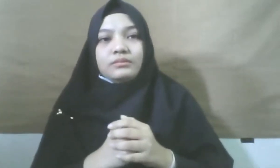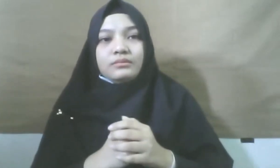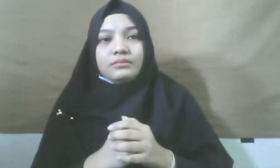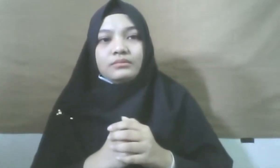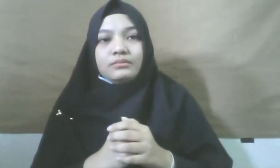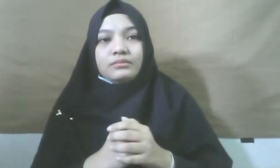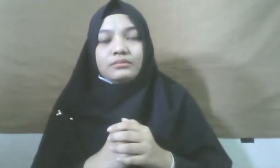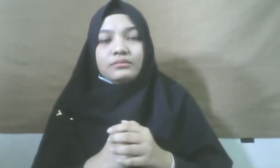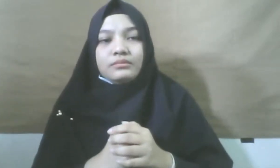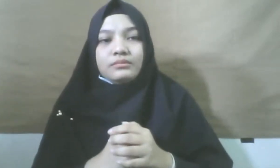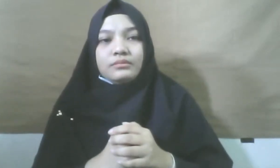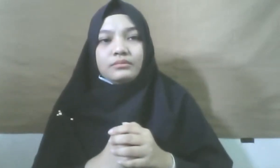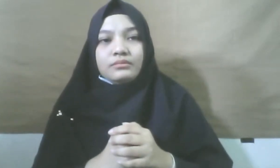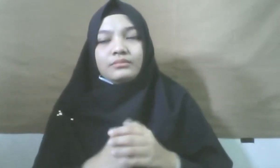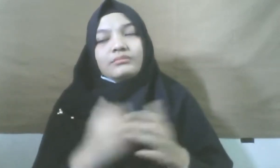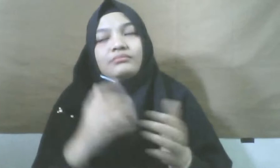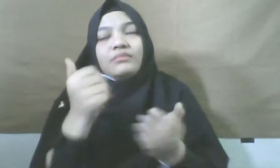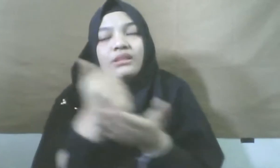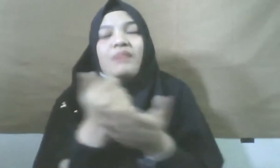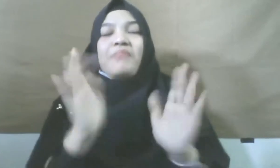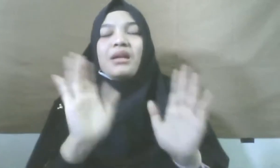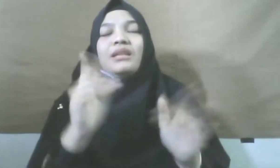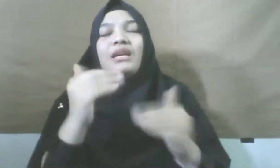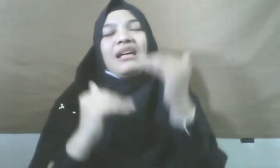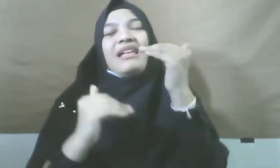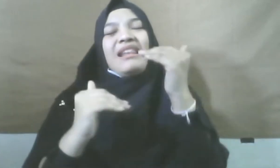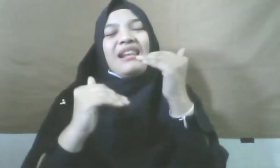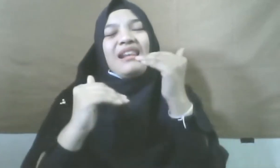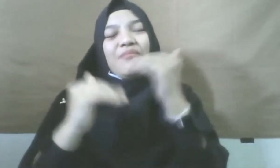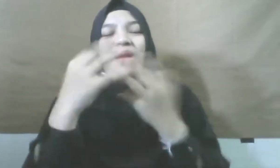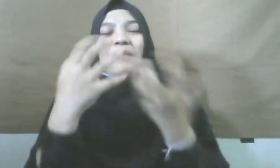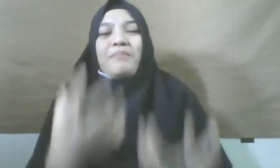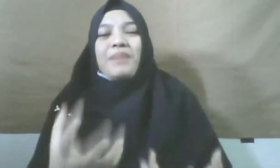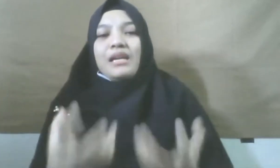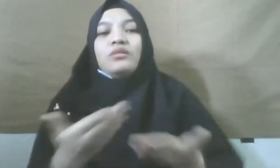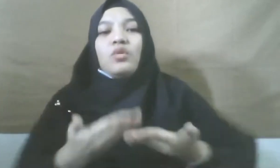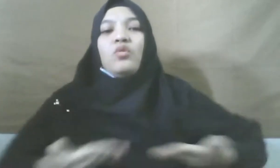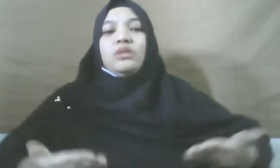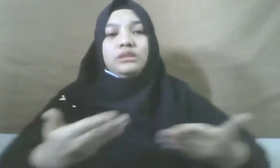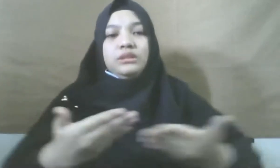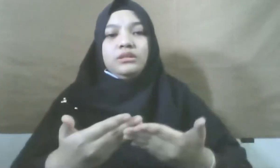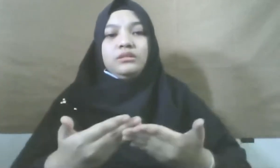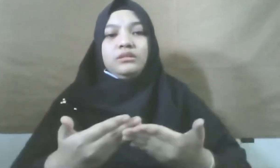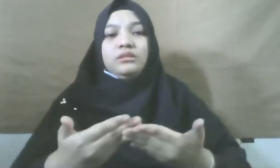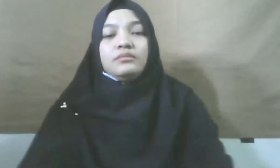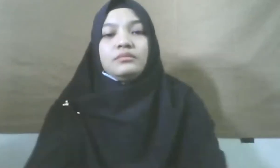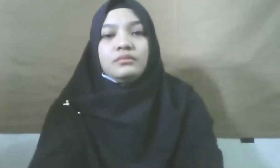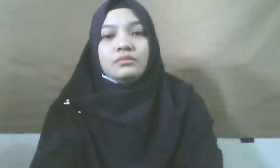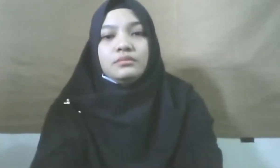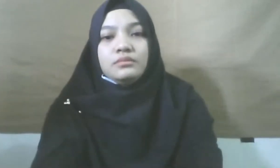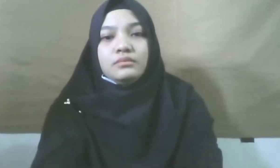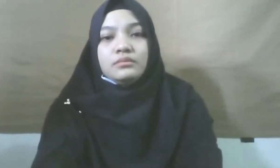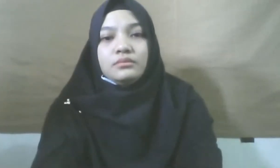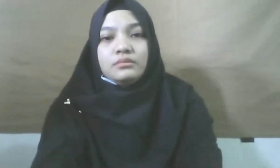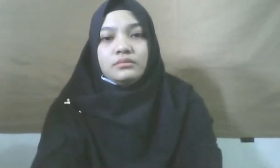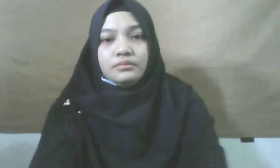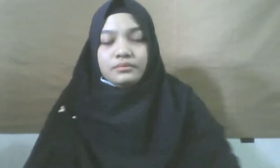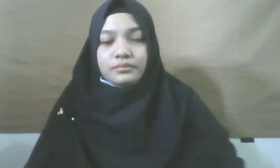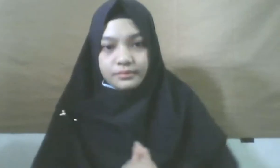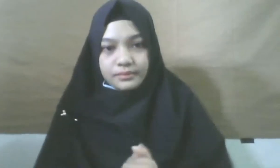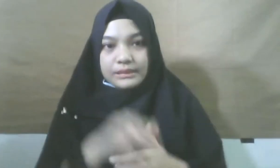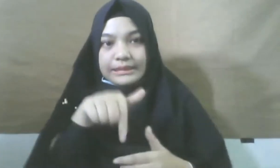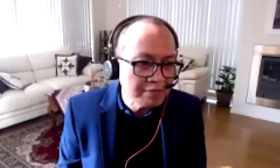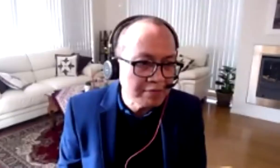be much worse. Thank you, Sharyn and Najmah. There is a question, maybe this is the last question,